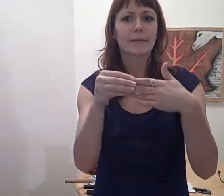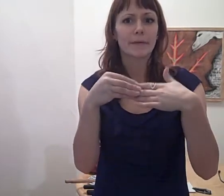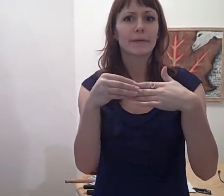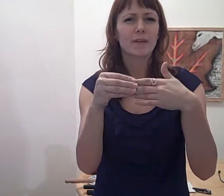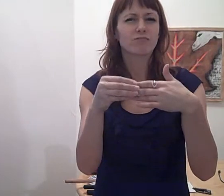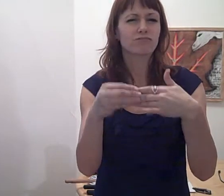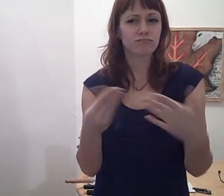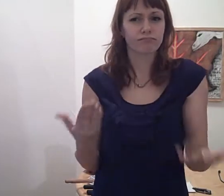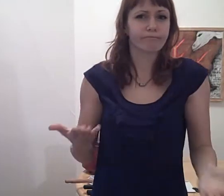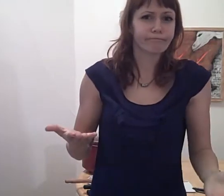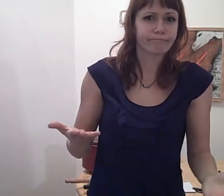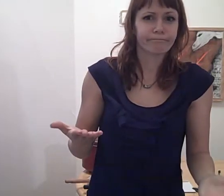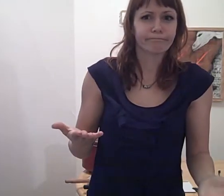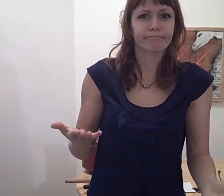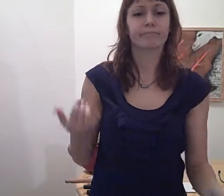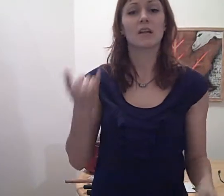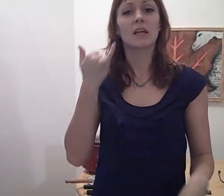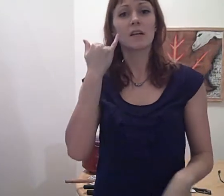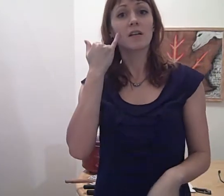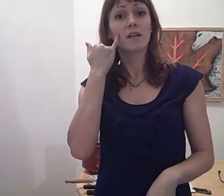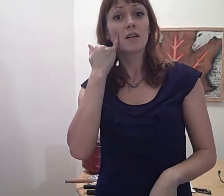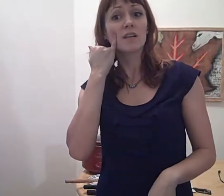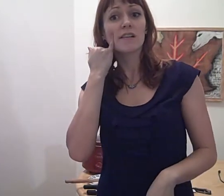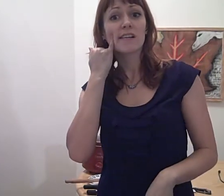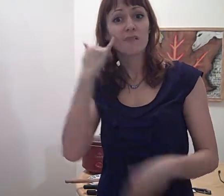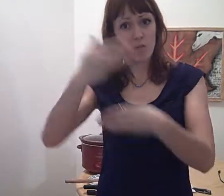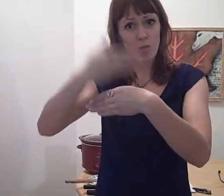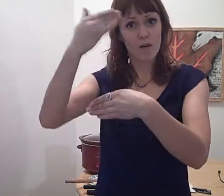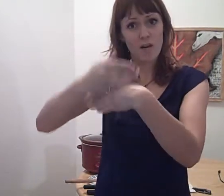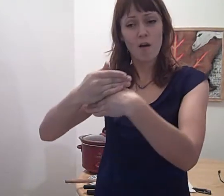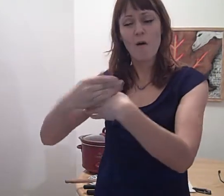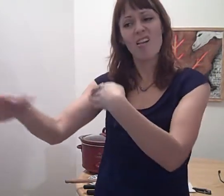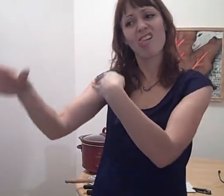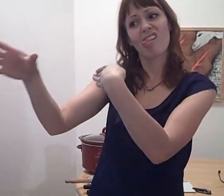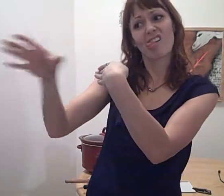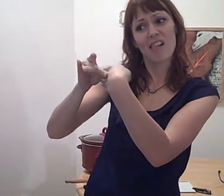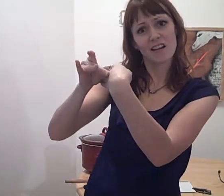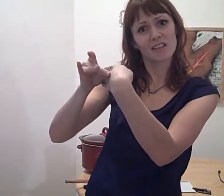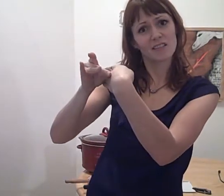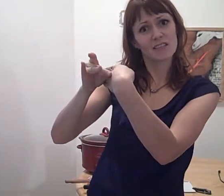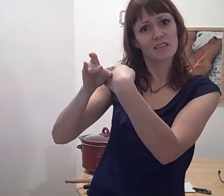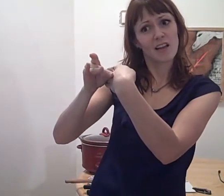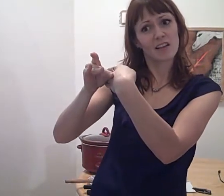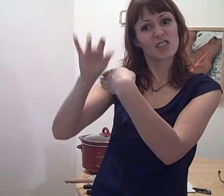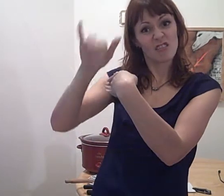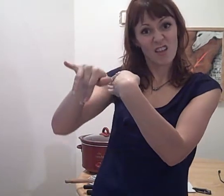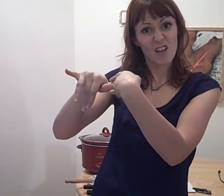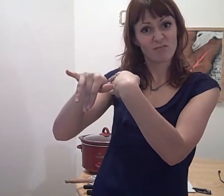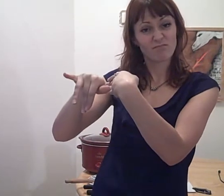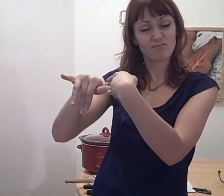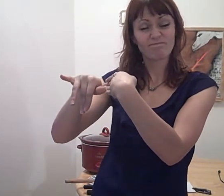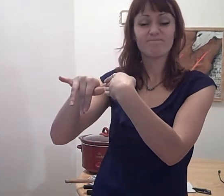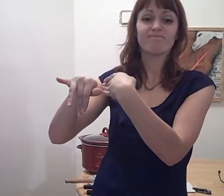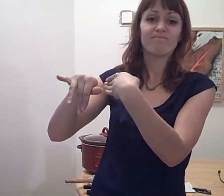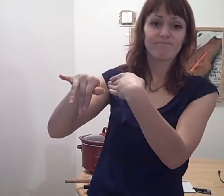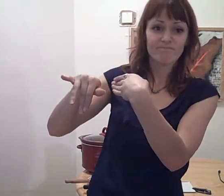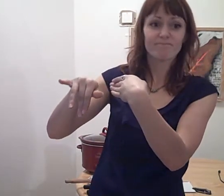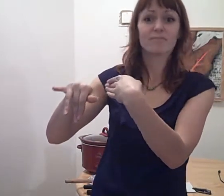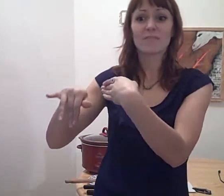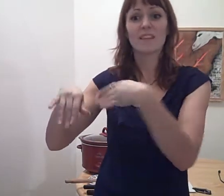when it's in its colored state, it will reflect away all heat and light, and when it's in its bleached state, it will